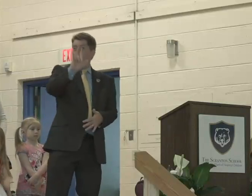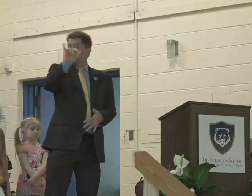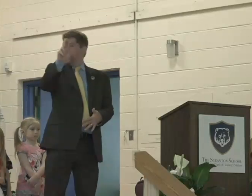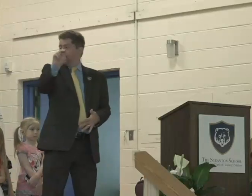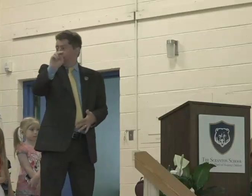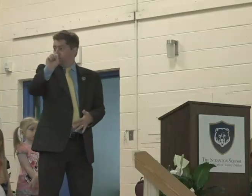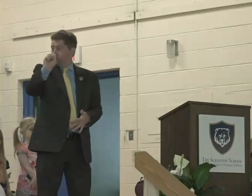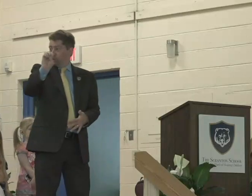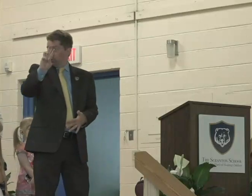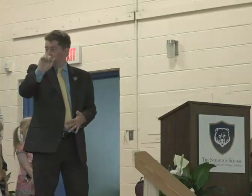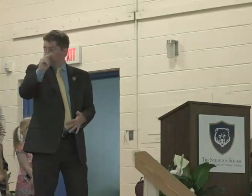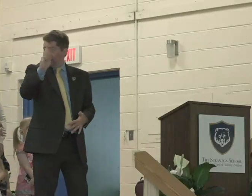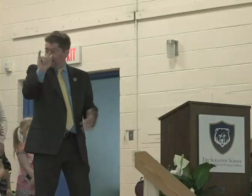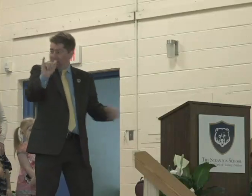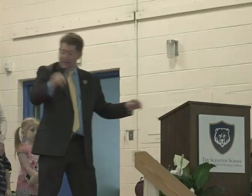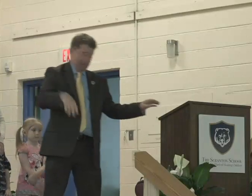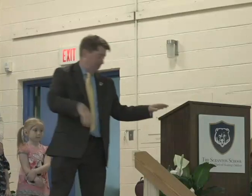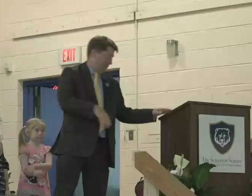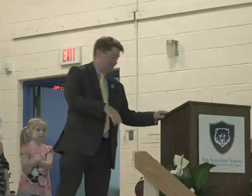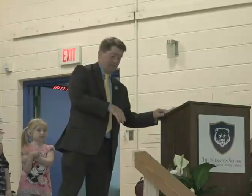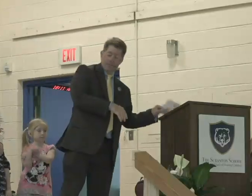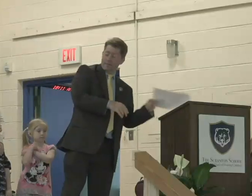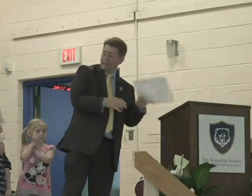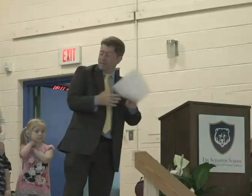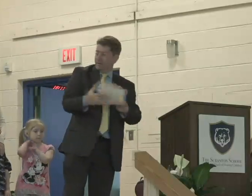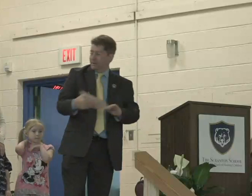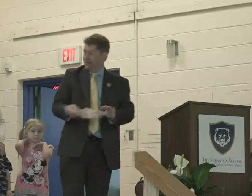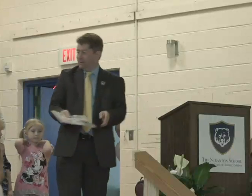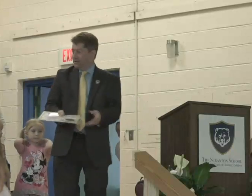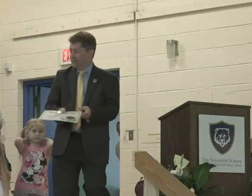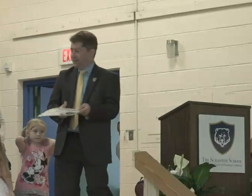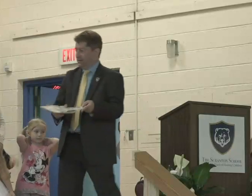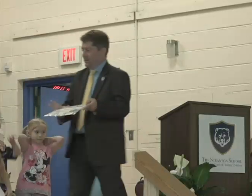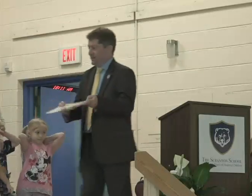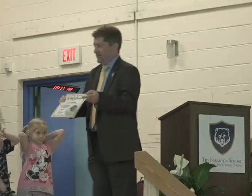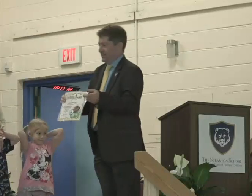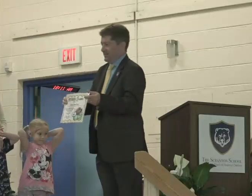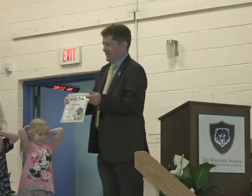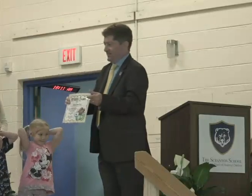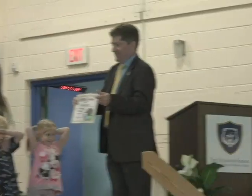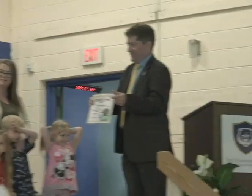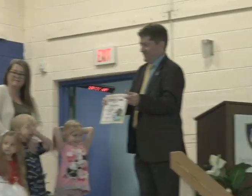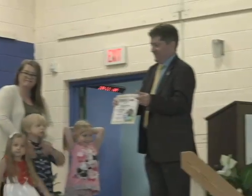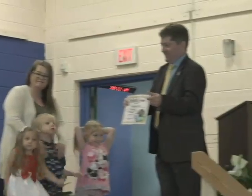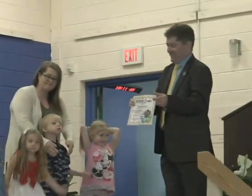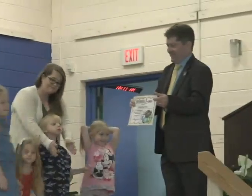kind heart and your smile. And that is for Jillian Sawitsky.